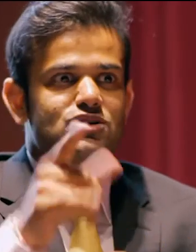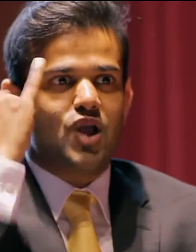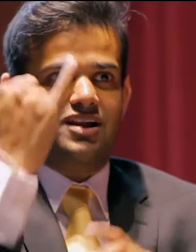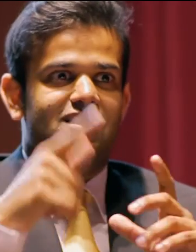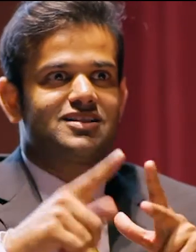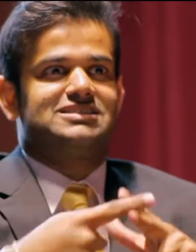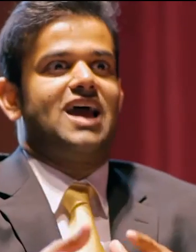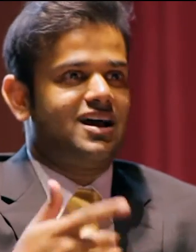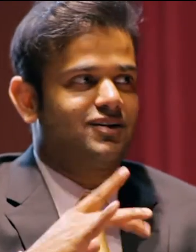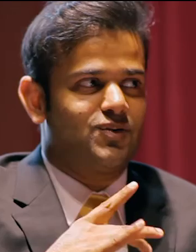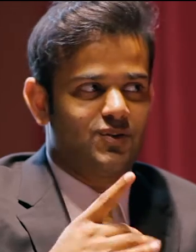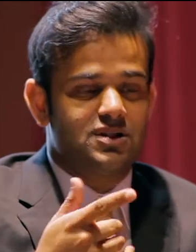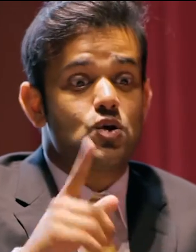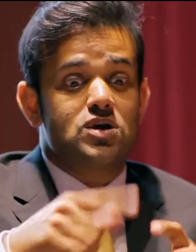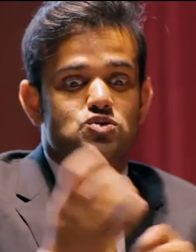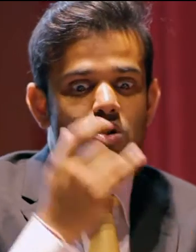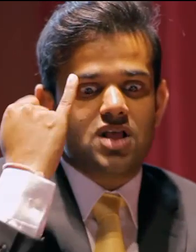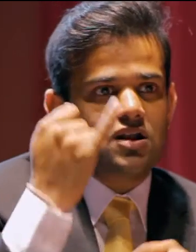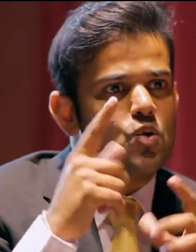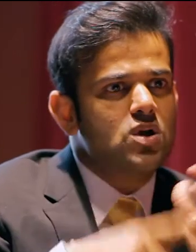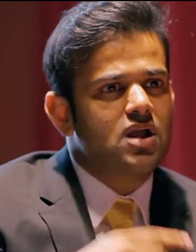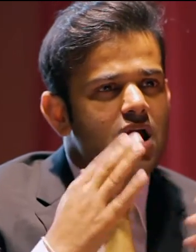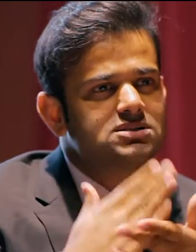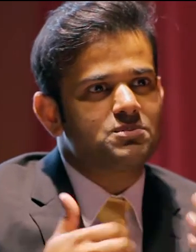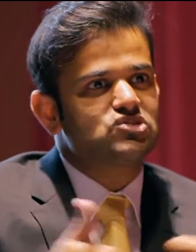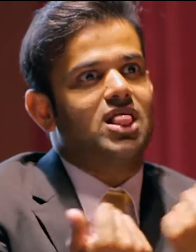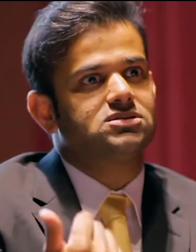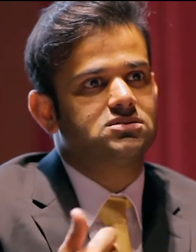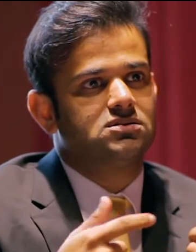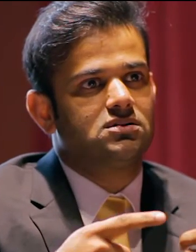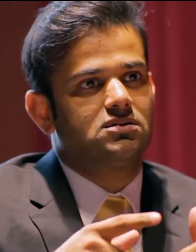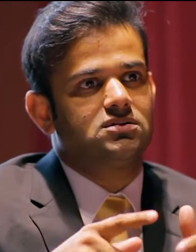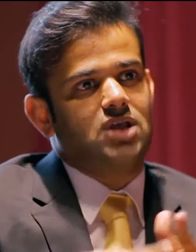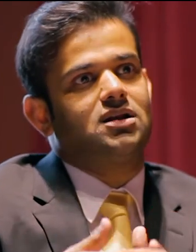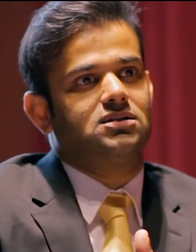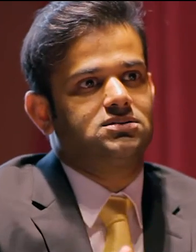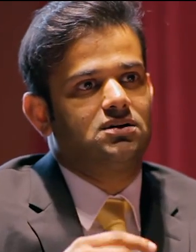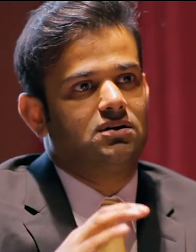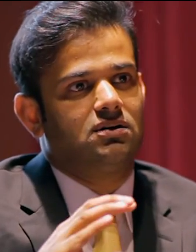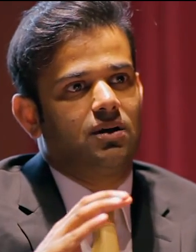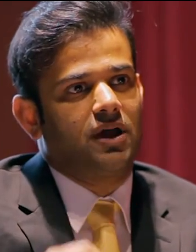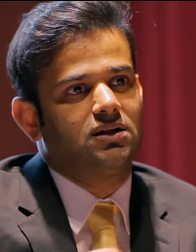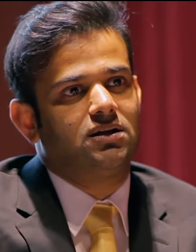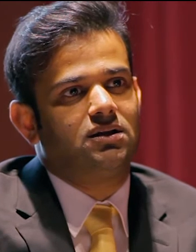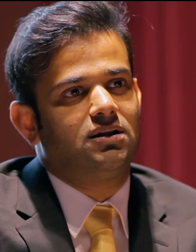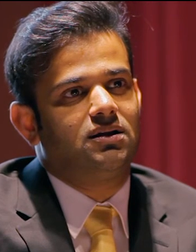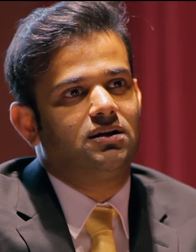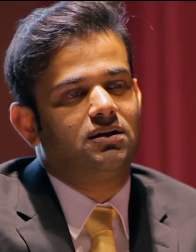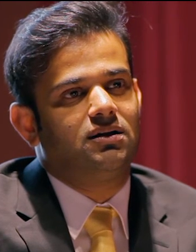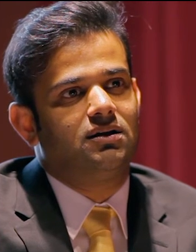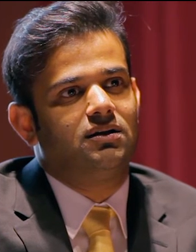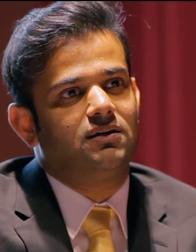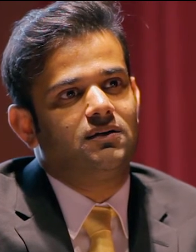Wow, interesting. And that's cool how you got that idea. And so what are some of the challenges that you faced in starting